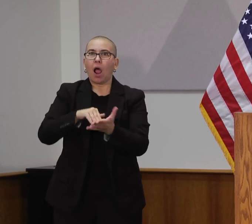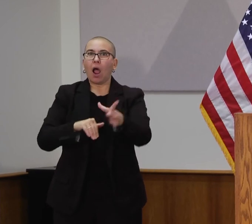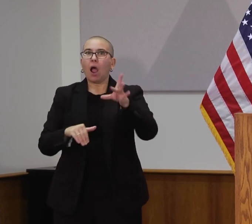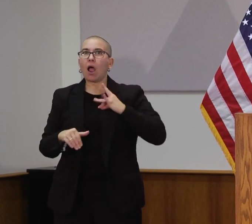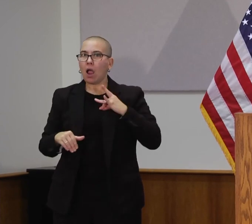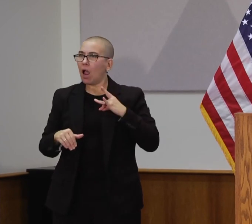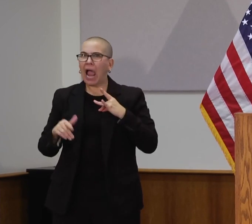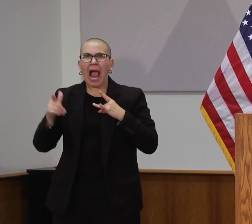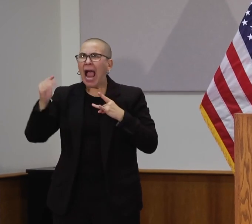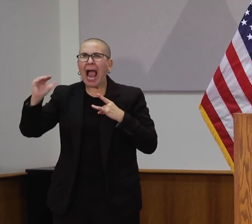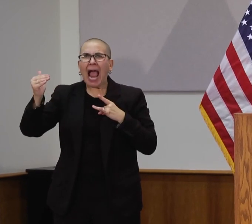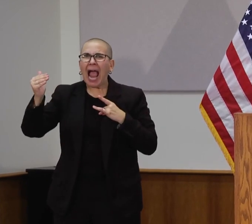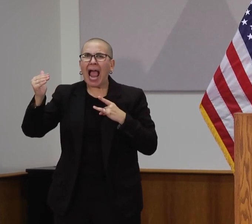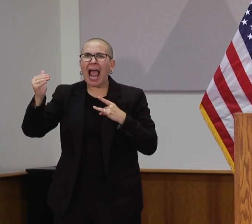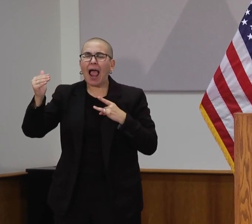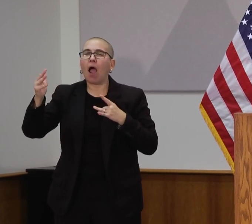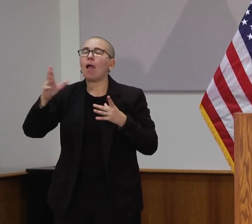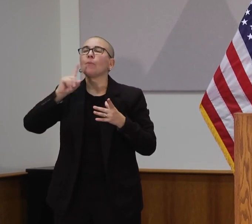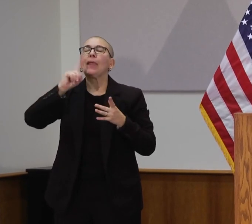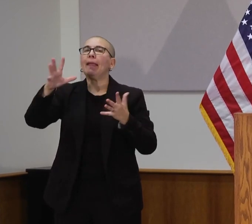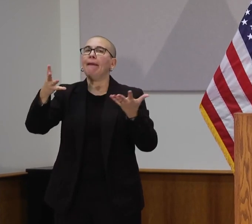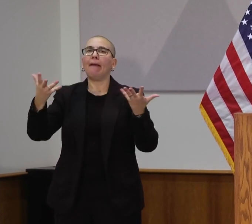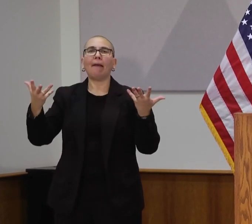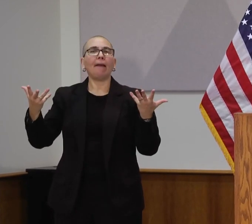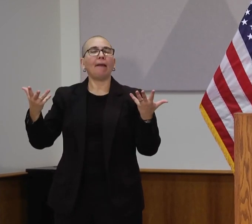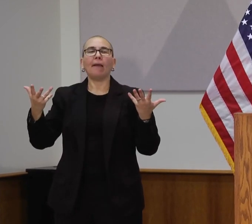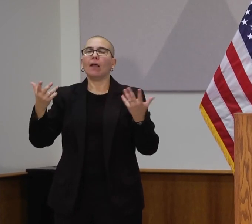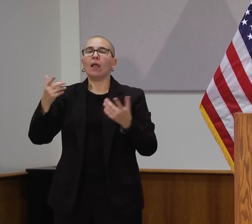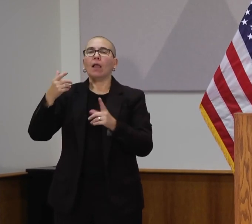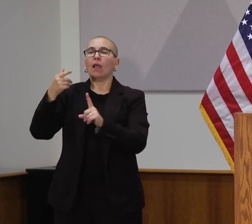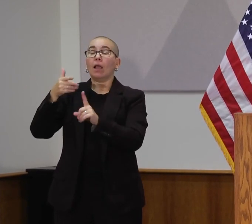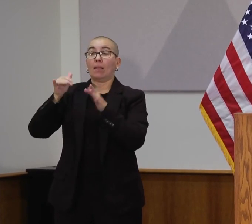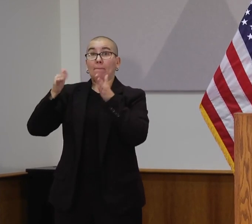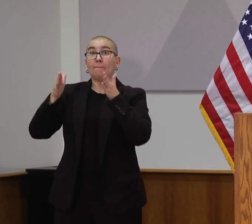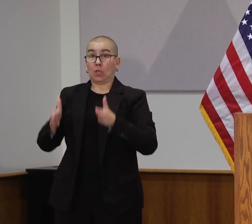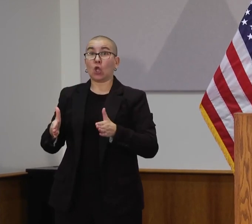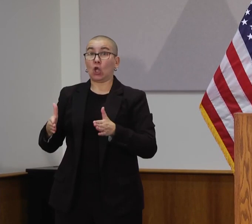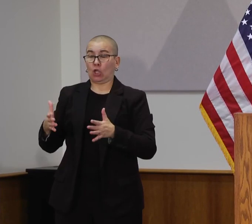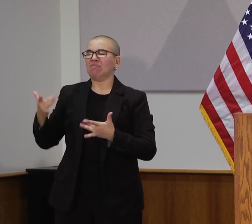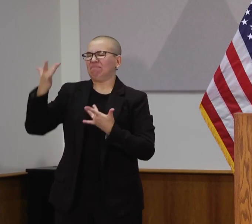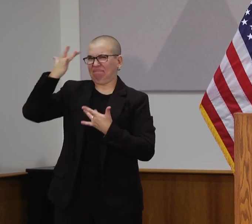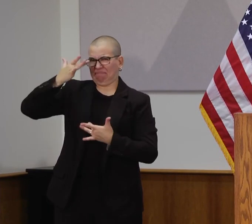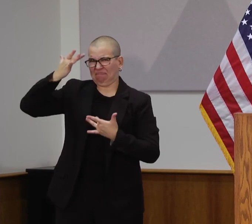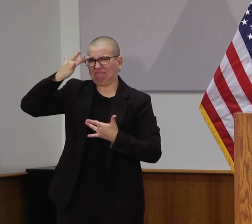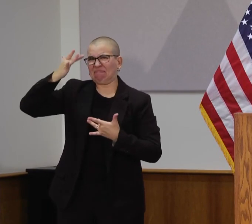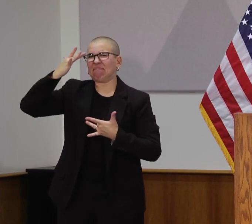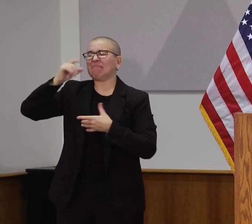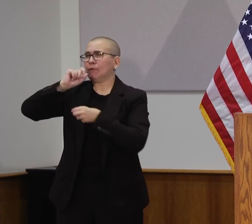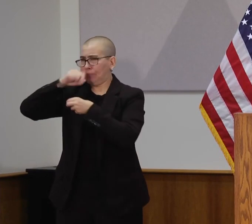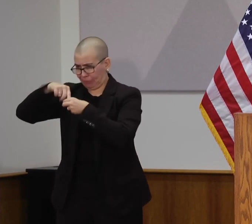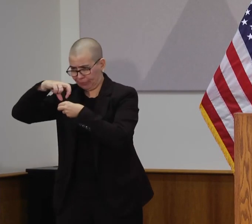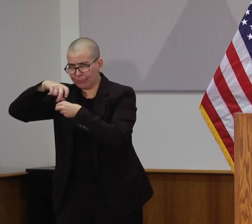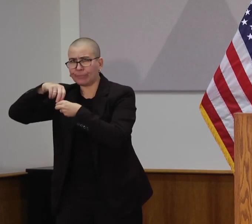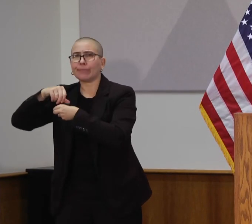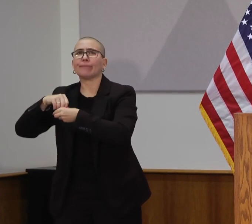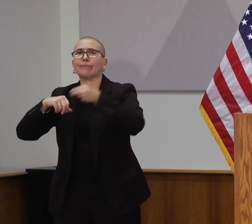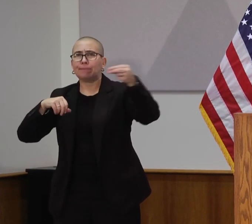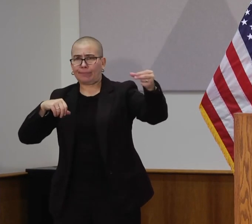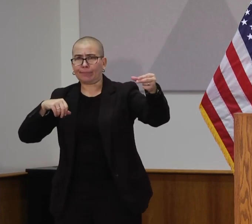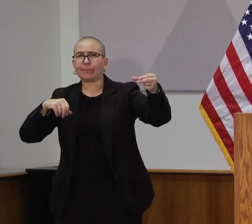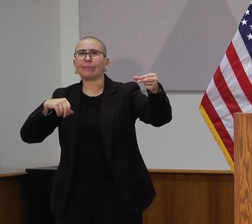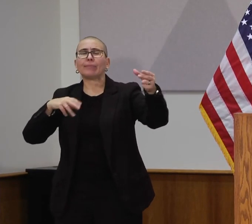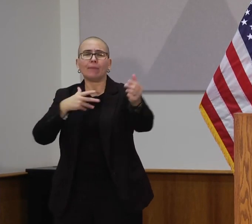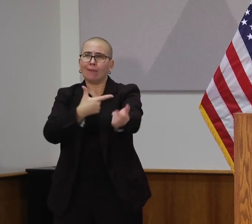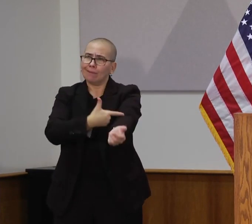is that they happen to have a specimen from their first illness and a specimen from their second illness, and we're able to